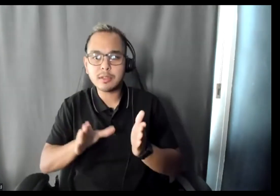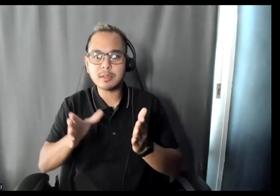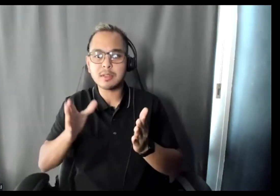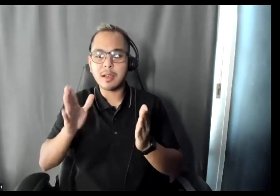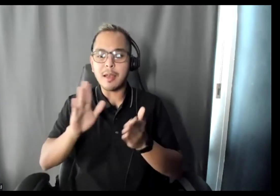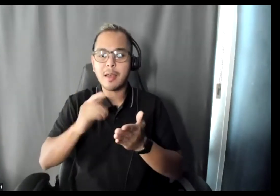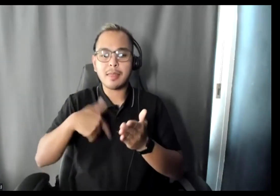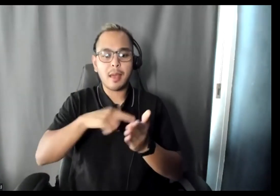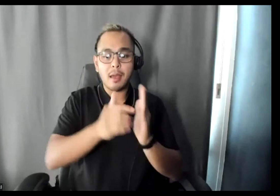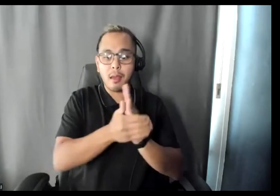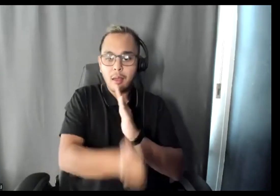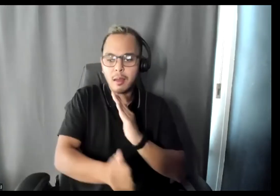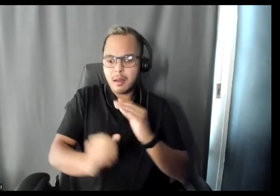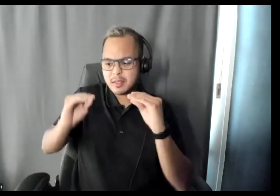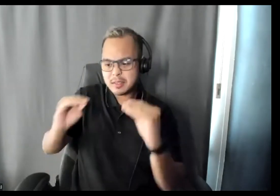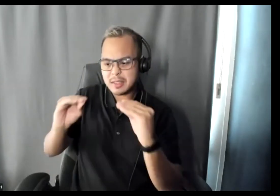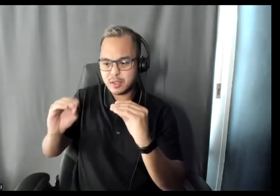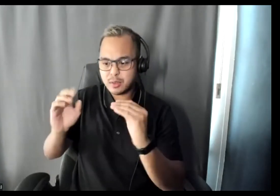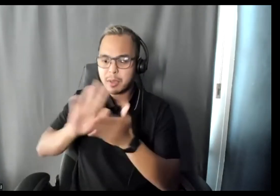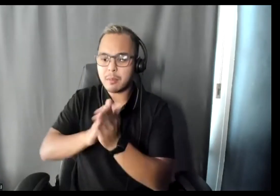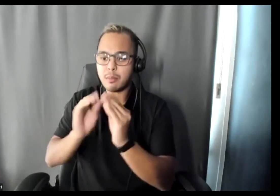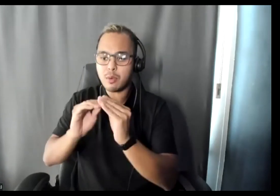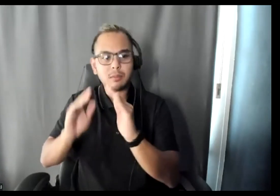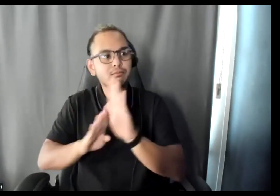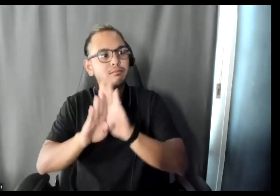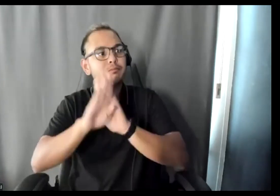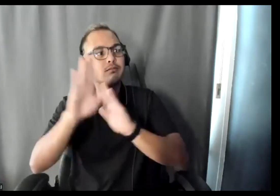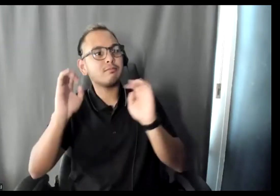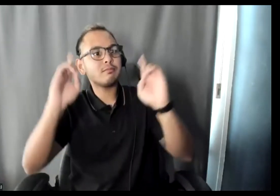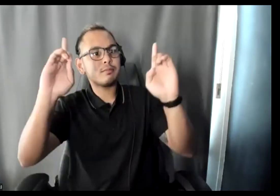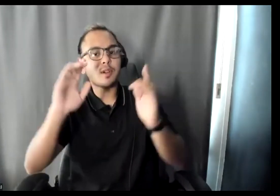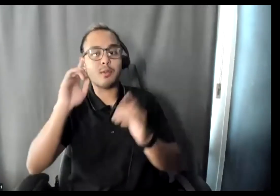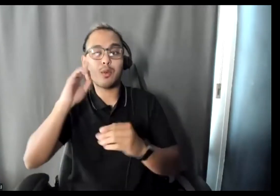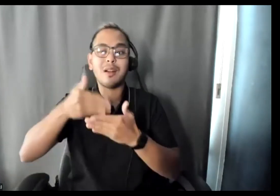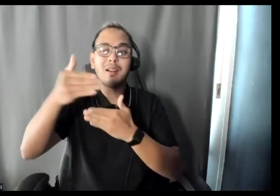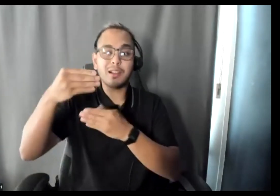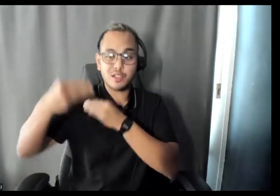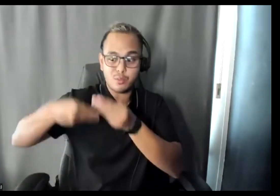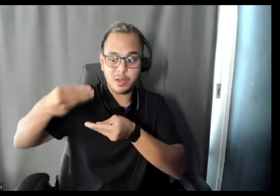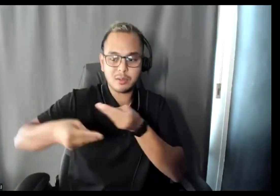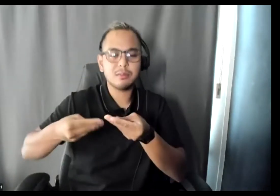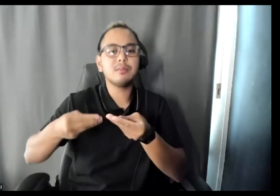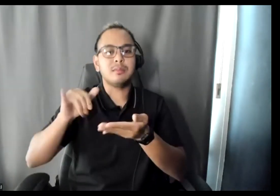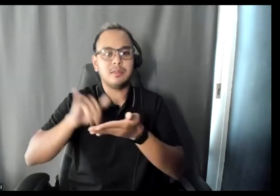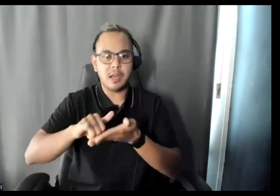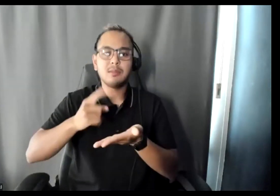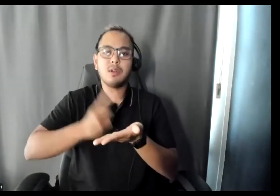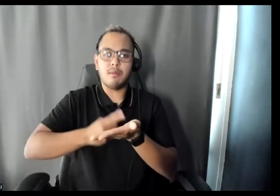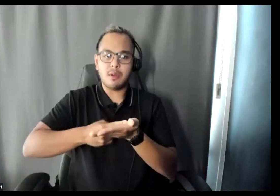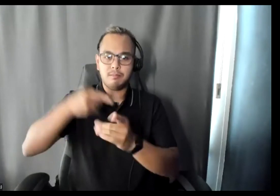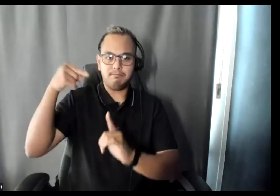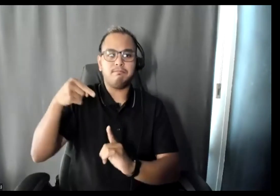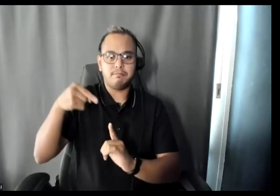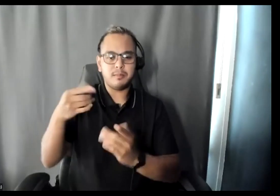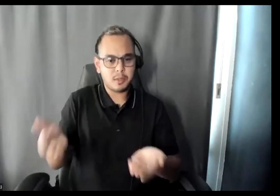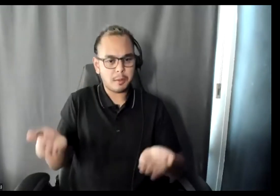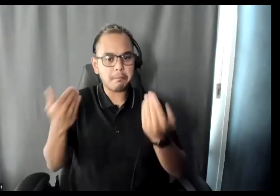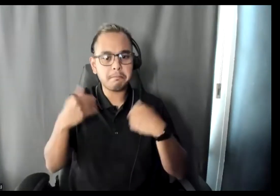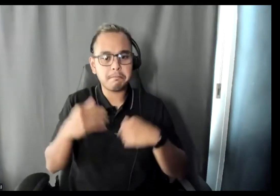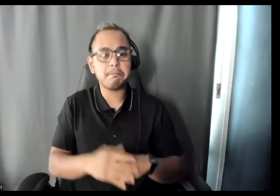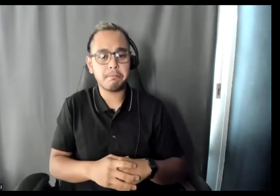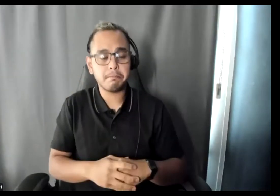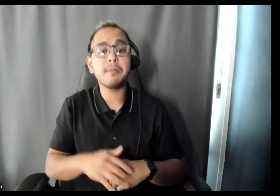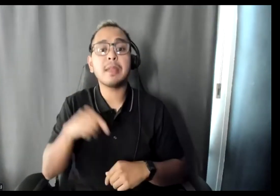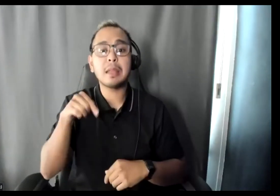students to be leaders, to fuel the next generation of our nation's success. That is what this conversation about. Come on, this